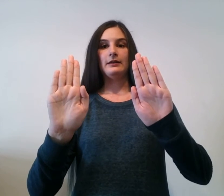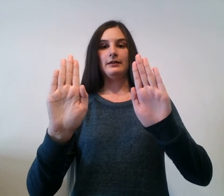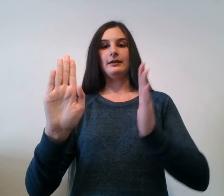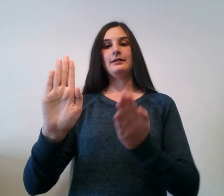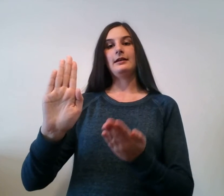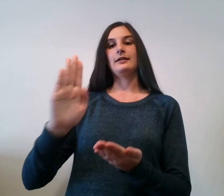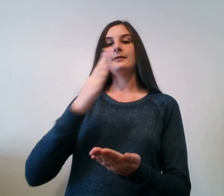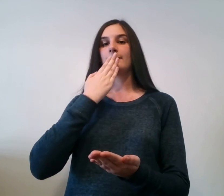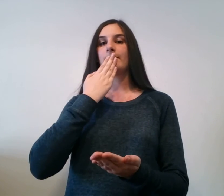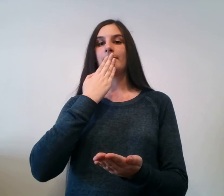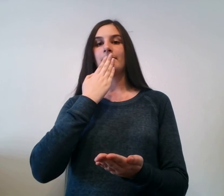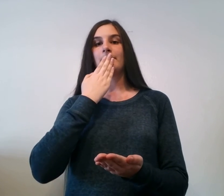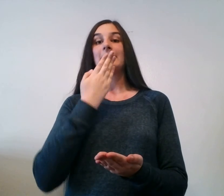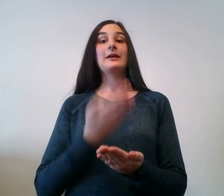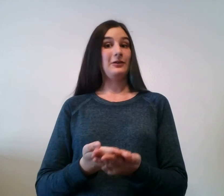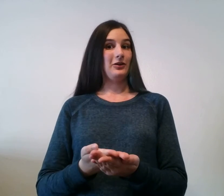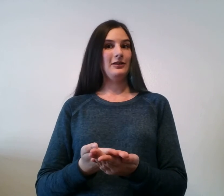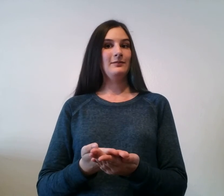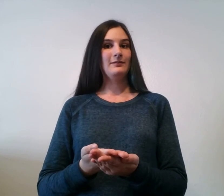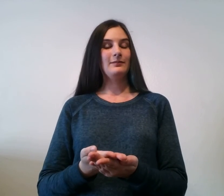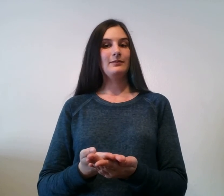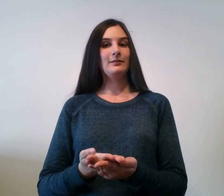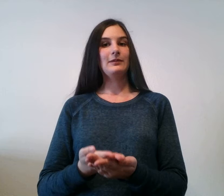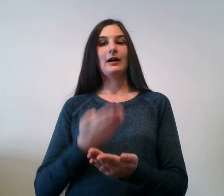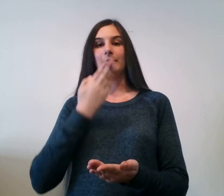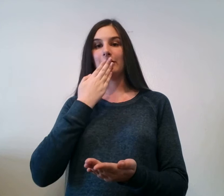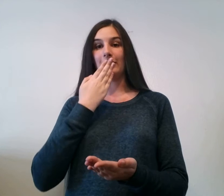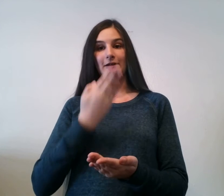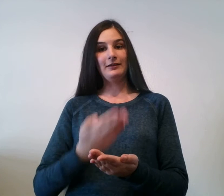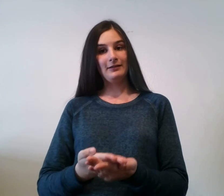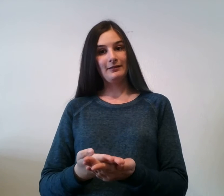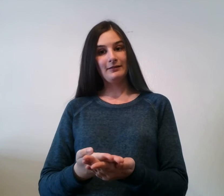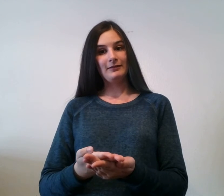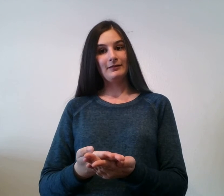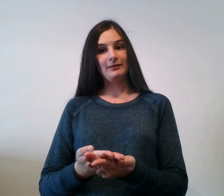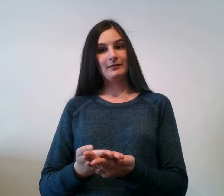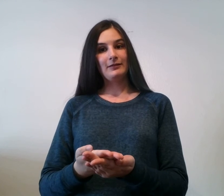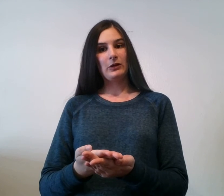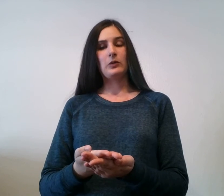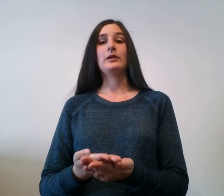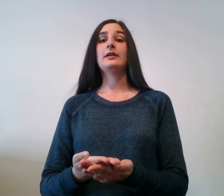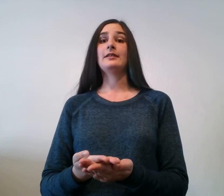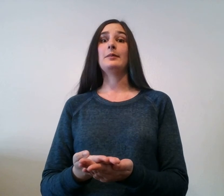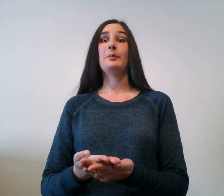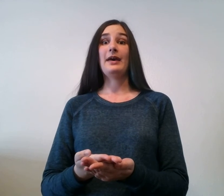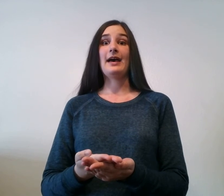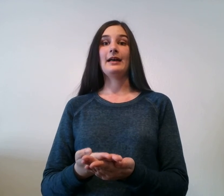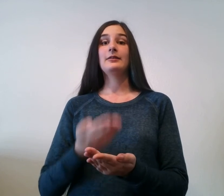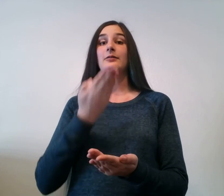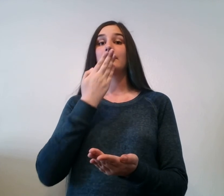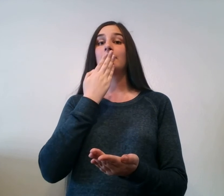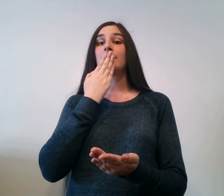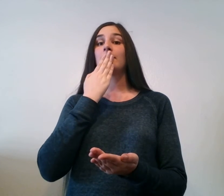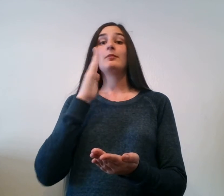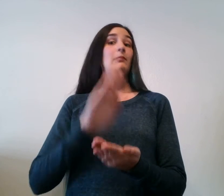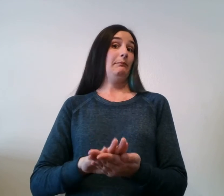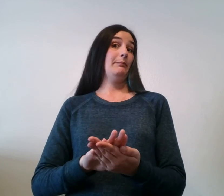hands together. Good. I'm good. Or you can say bad.